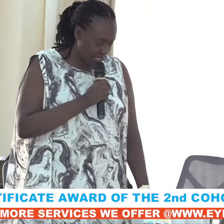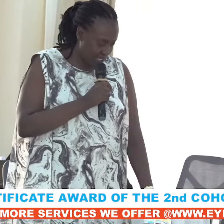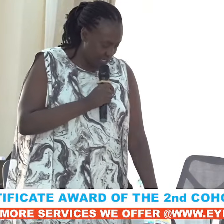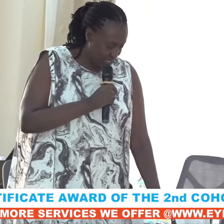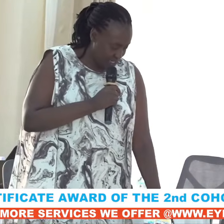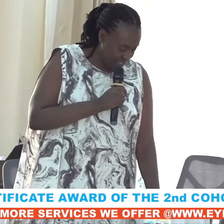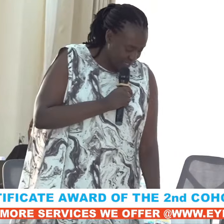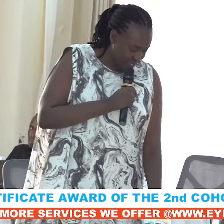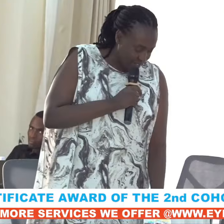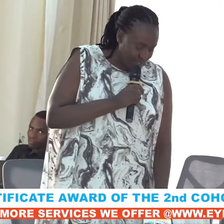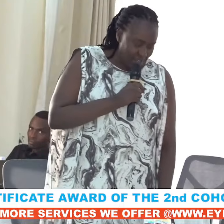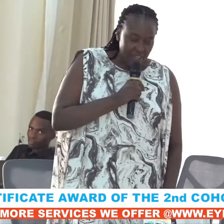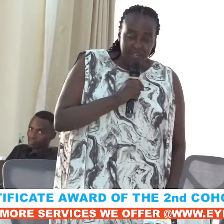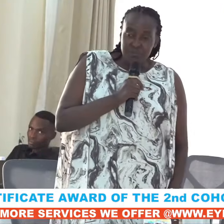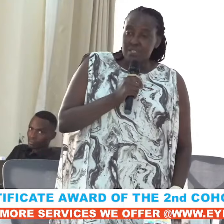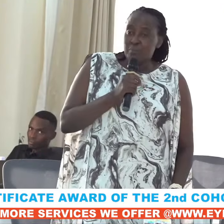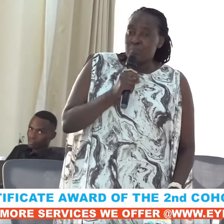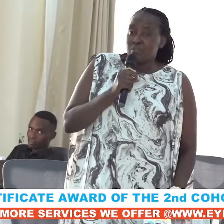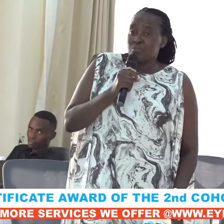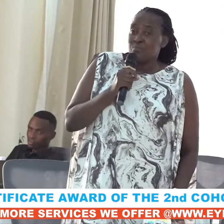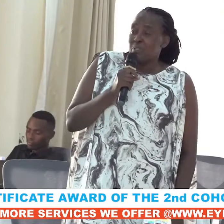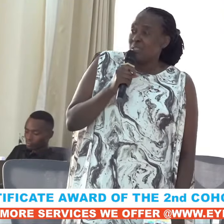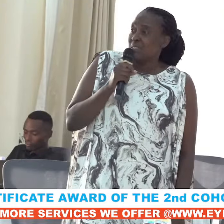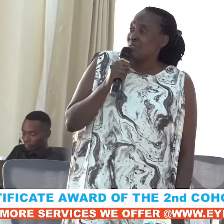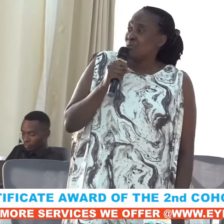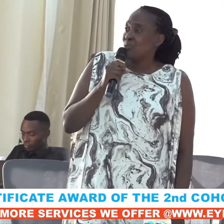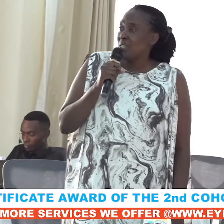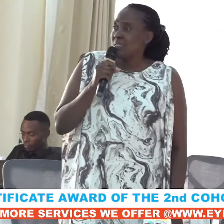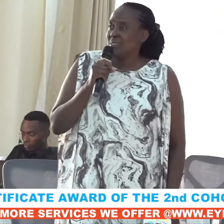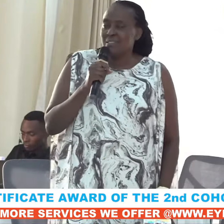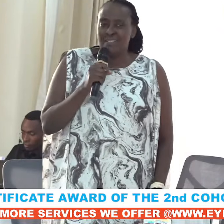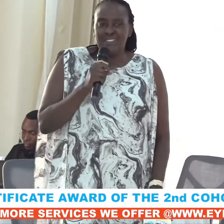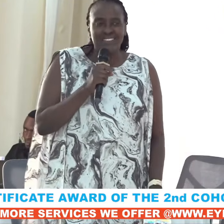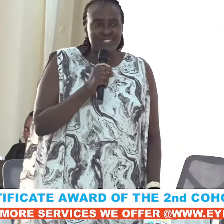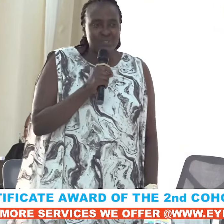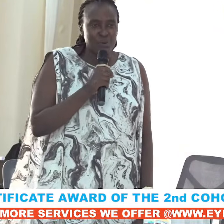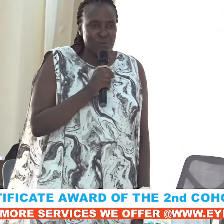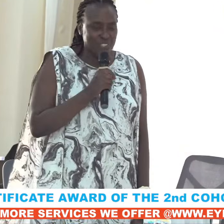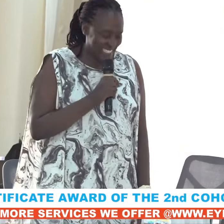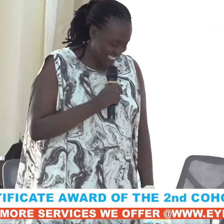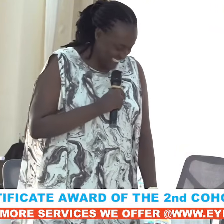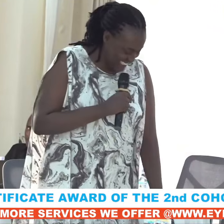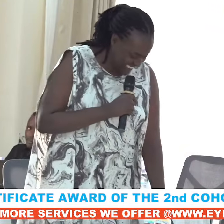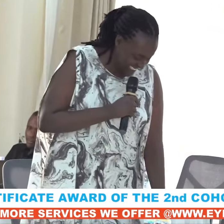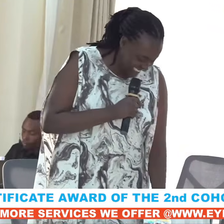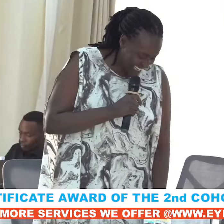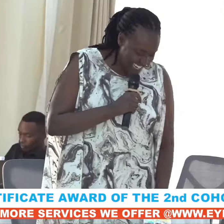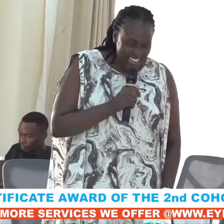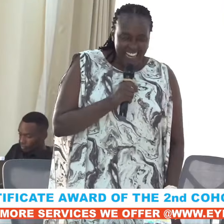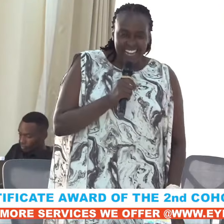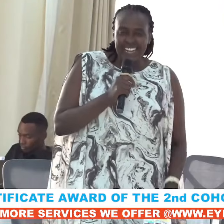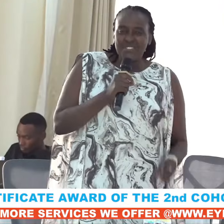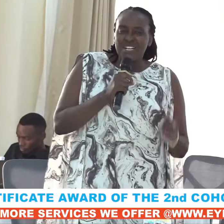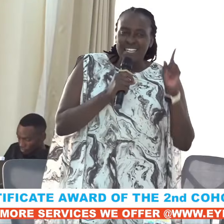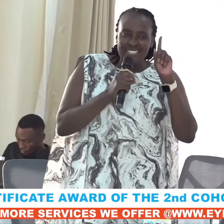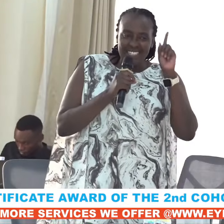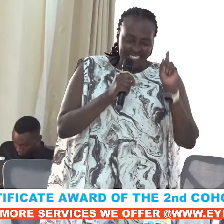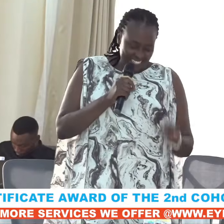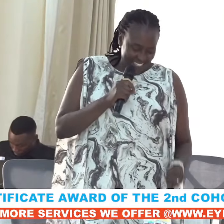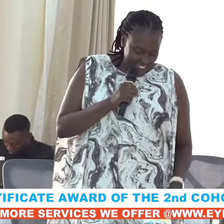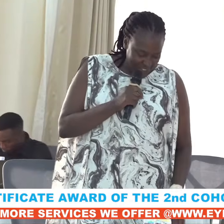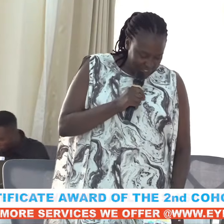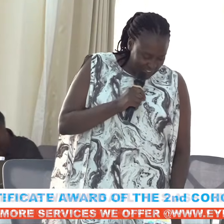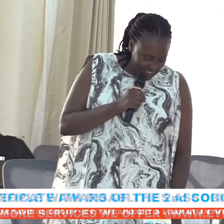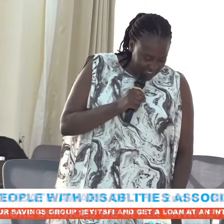cohort. I was supposed to be a student in this cohort. I actually